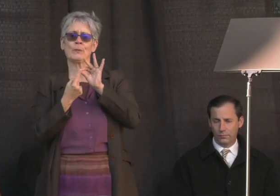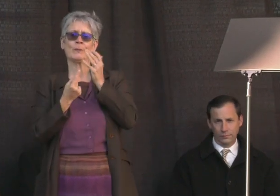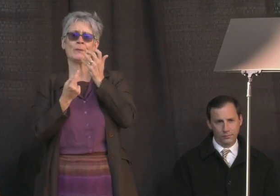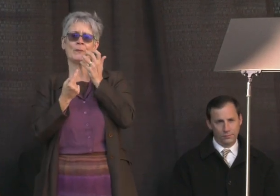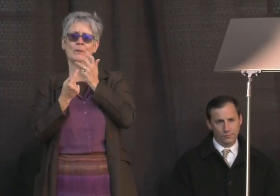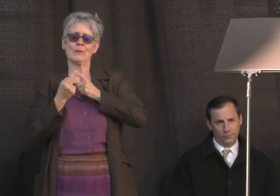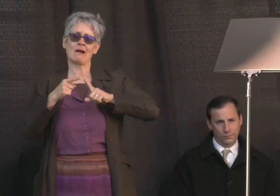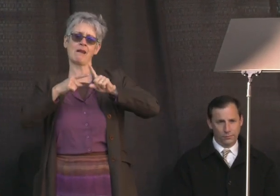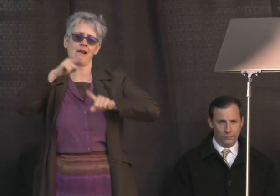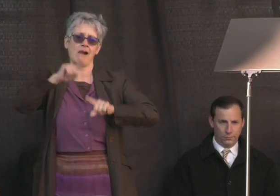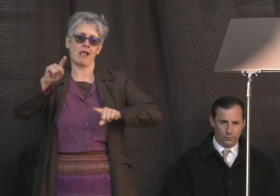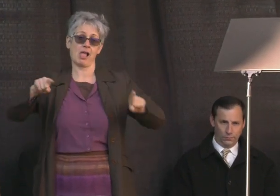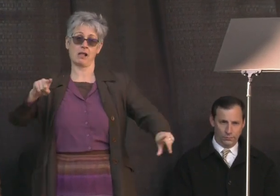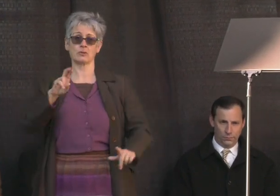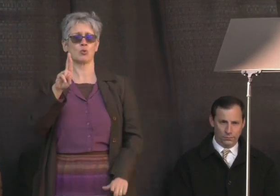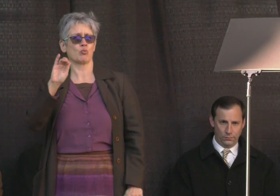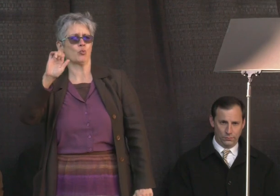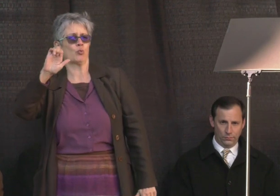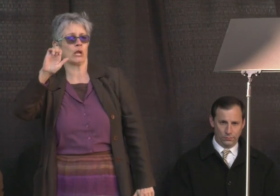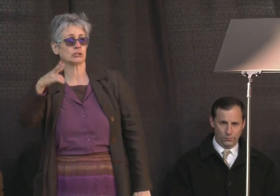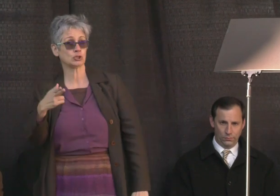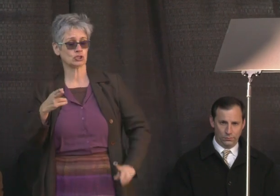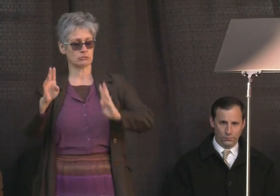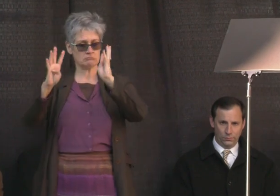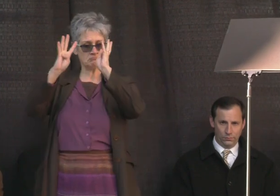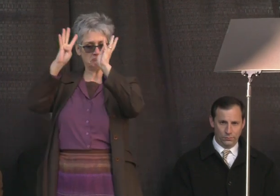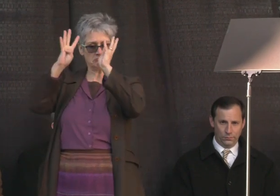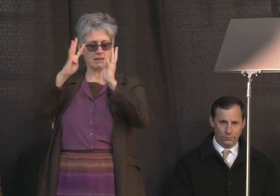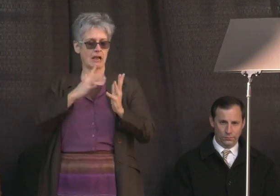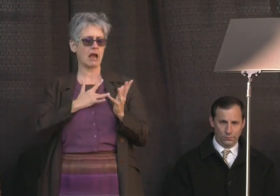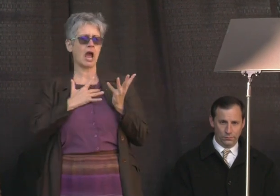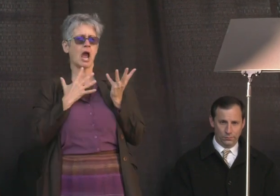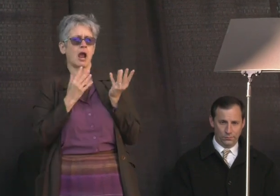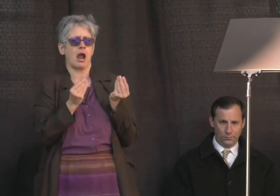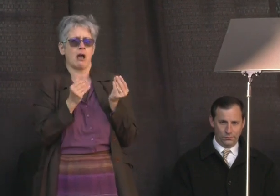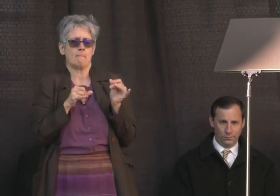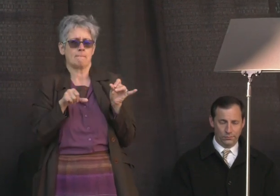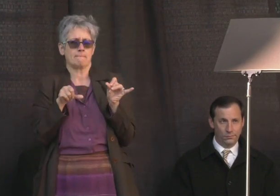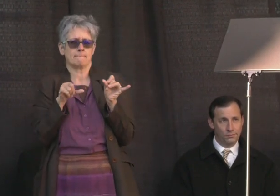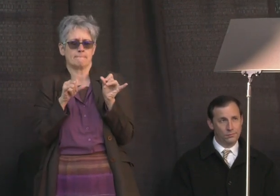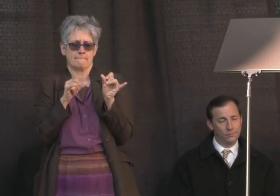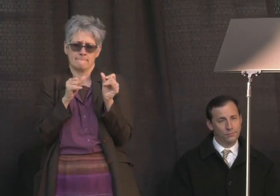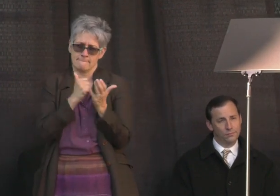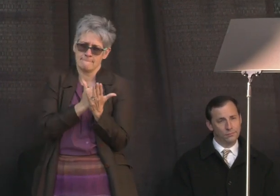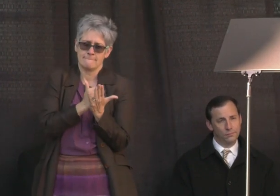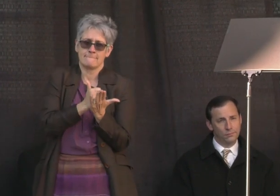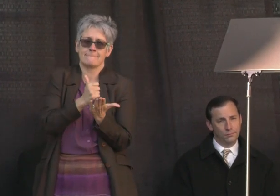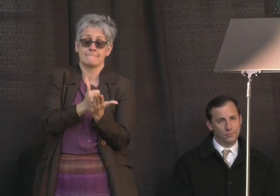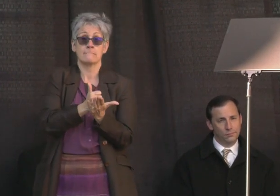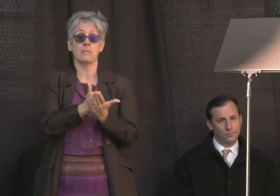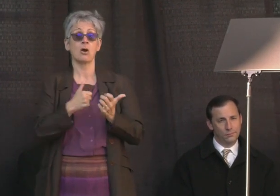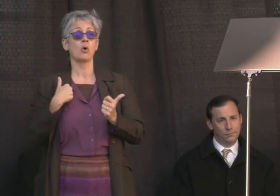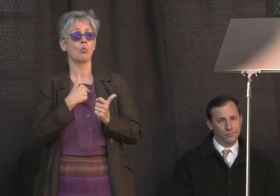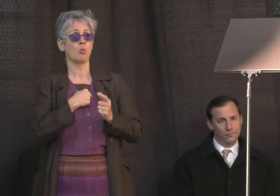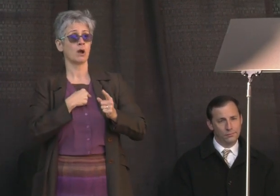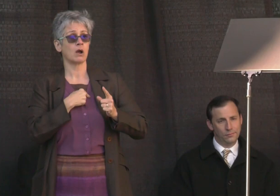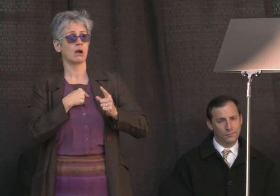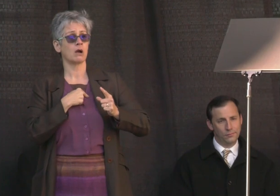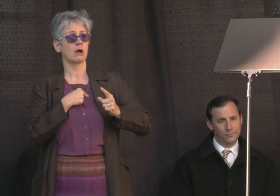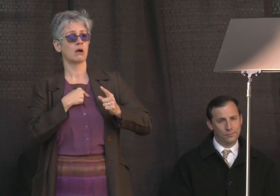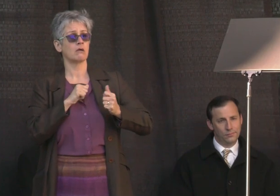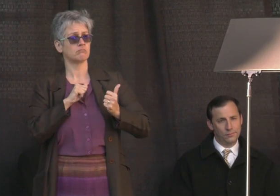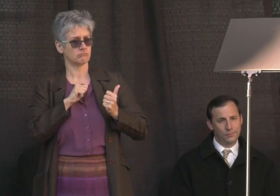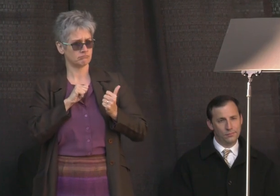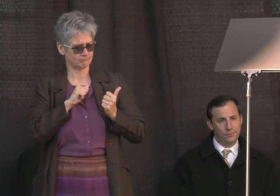with diversity, innovation, and compassion. It's no secret that we've faced adversity, but we've come together and